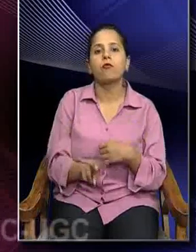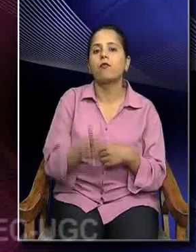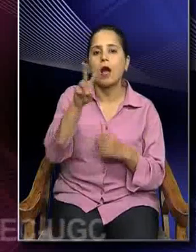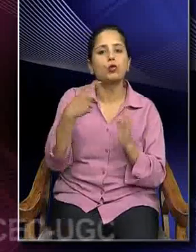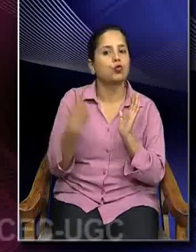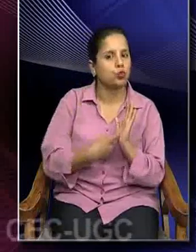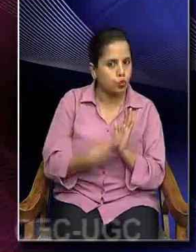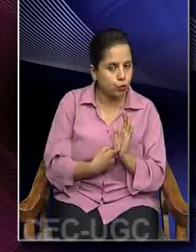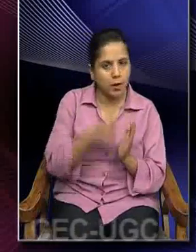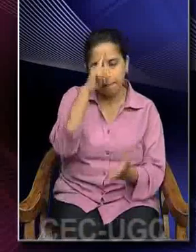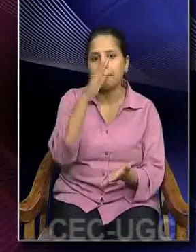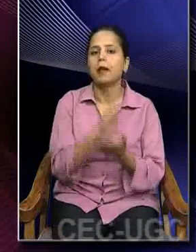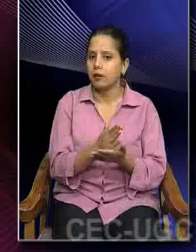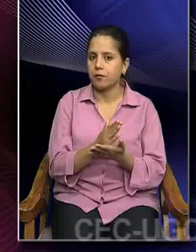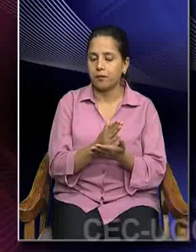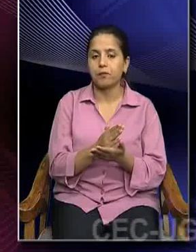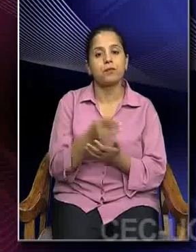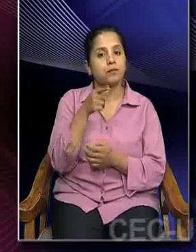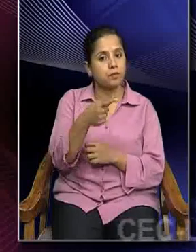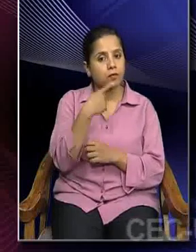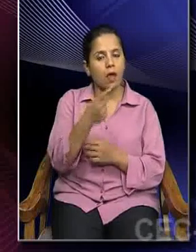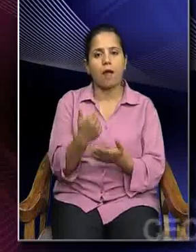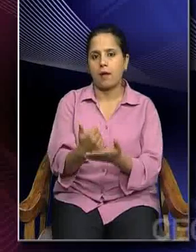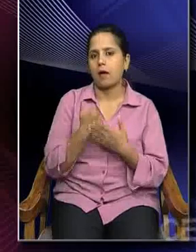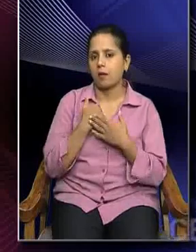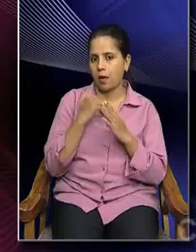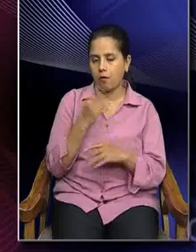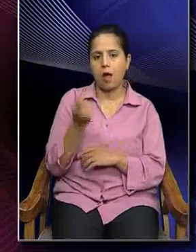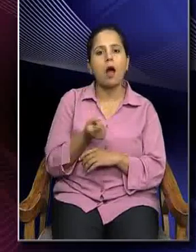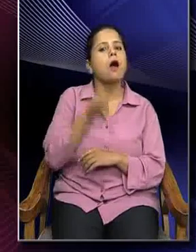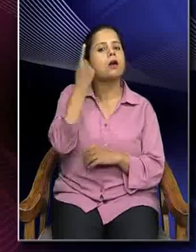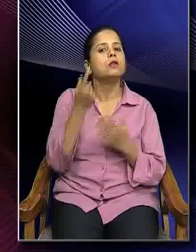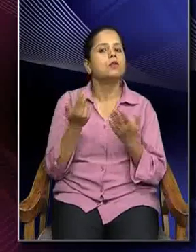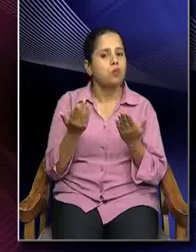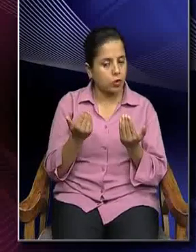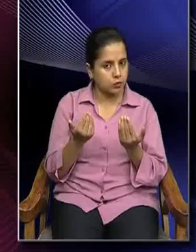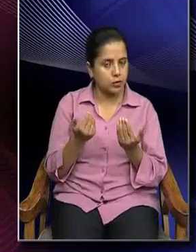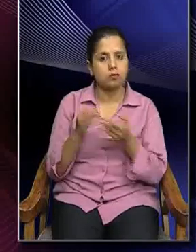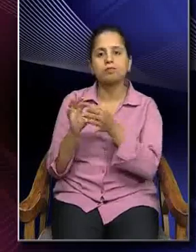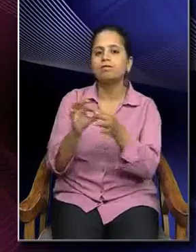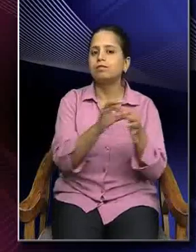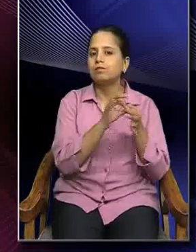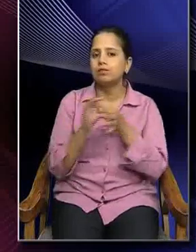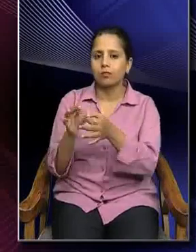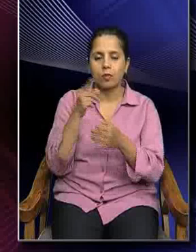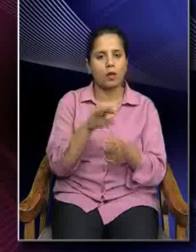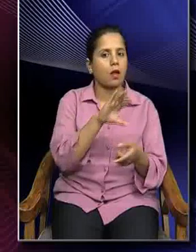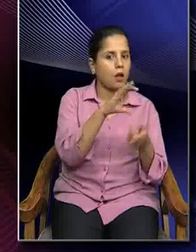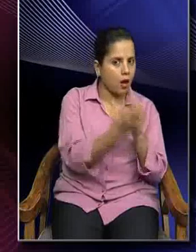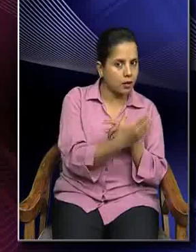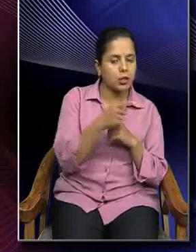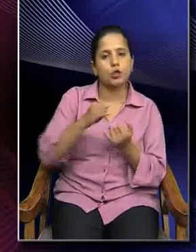norms and belief. So that helps us to understand the relationship between culture